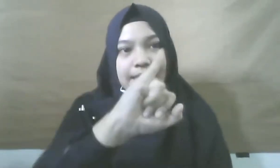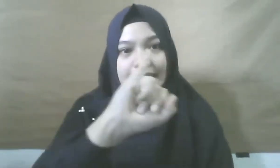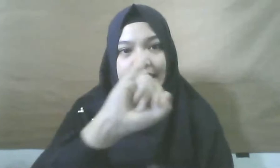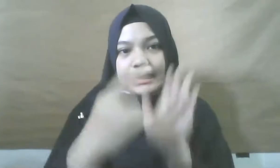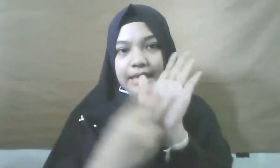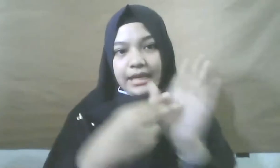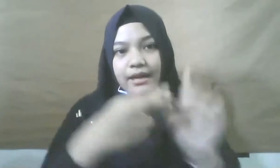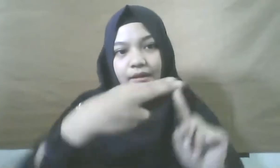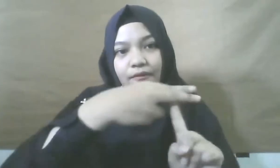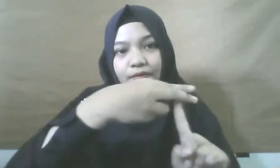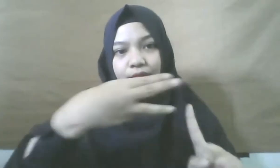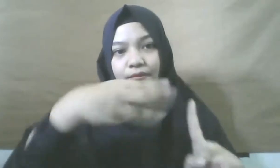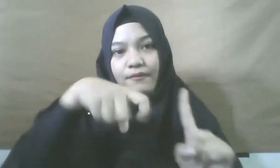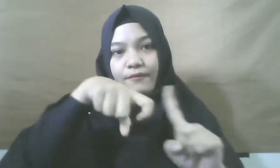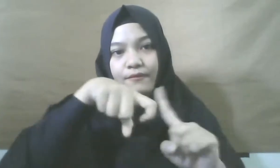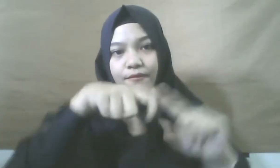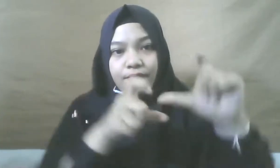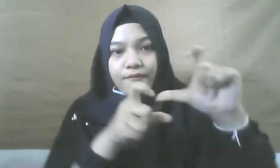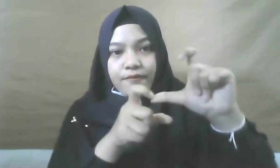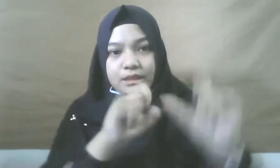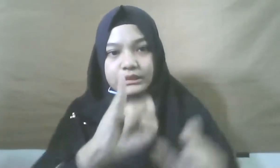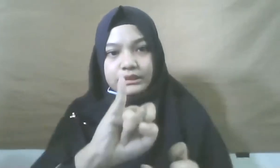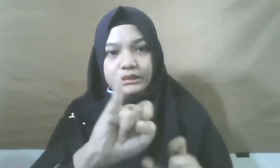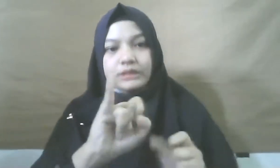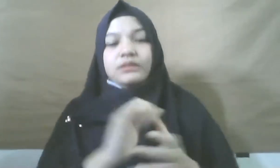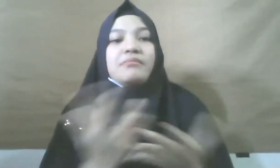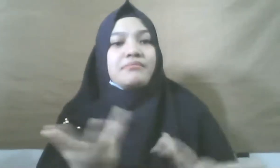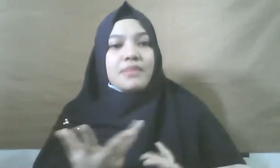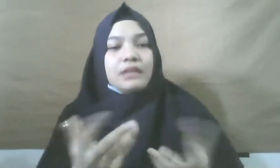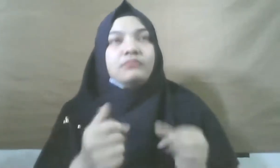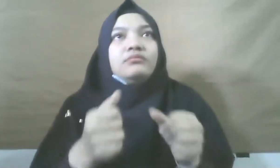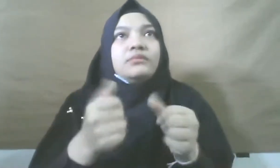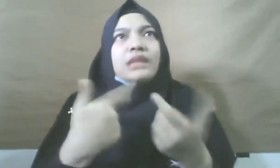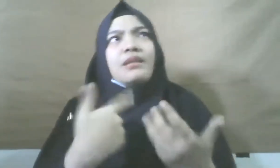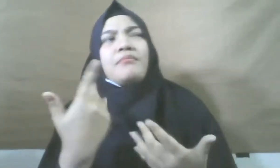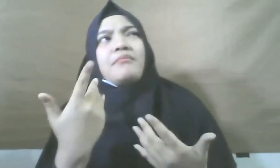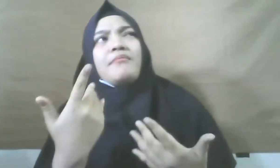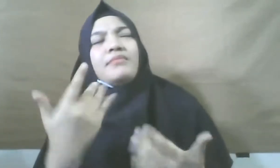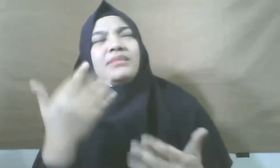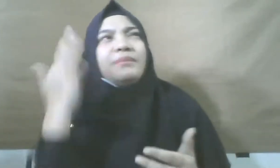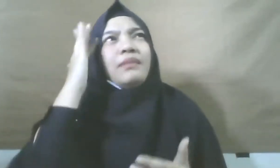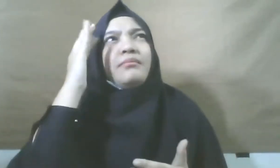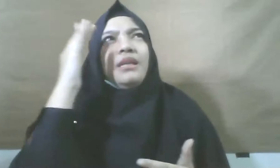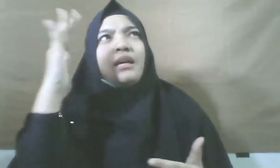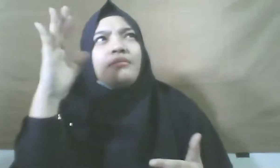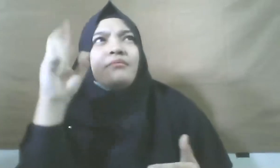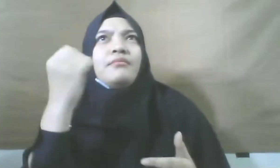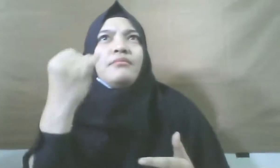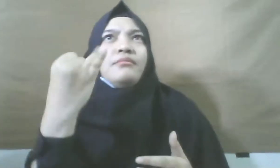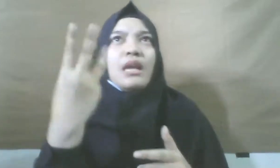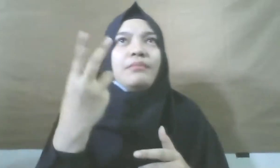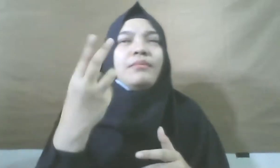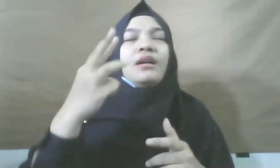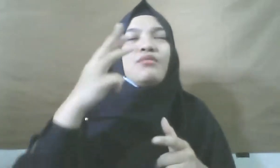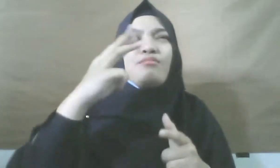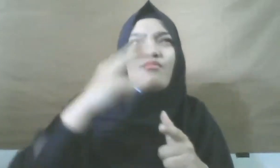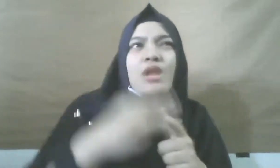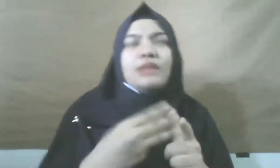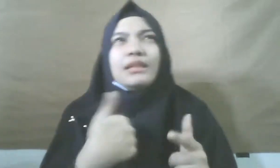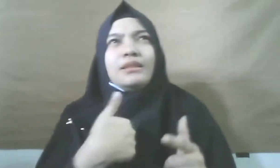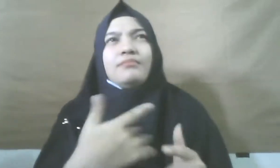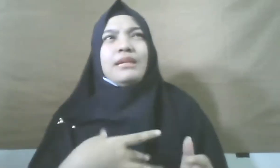I'm just wondering, in Najmah studies, maybe she found something interesting.